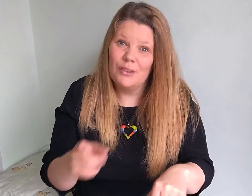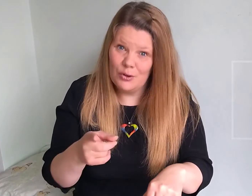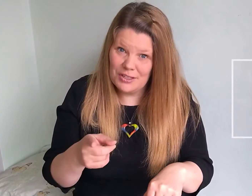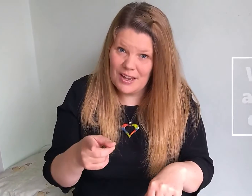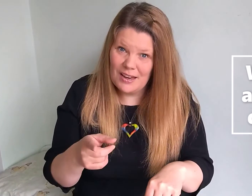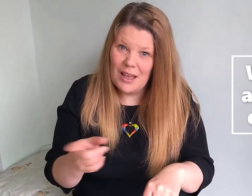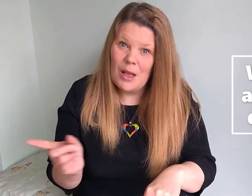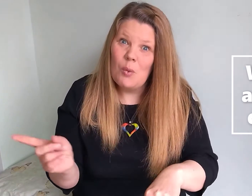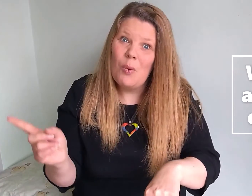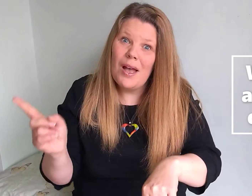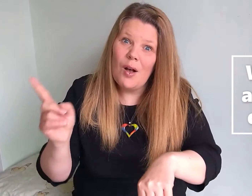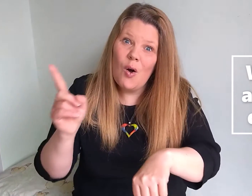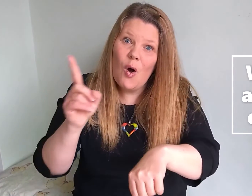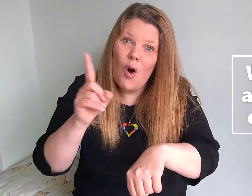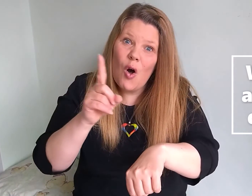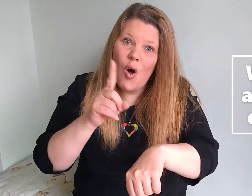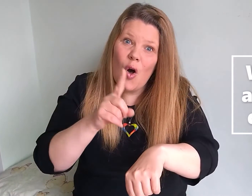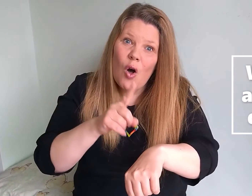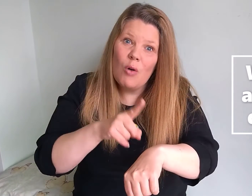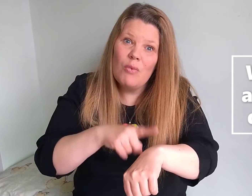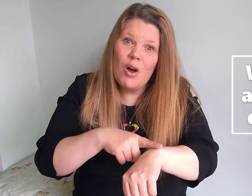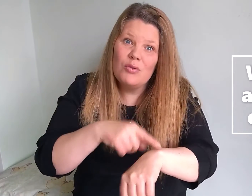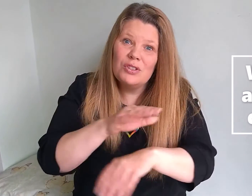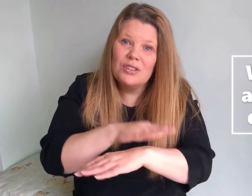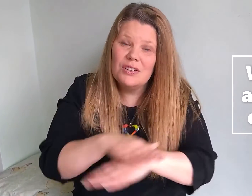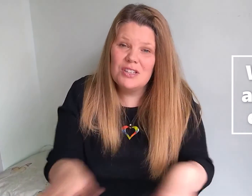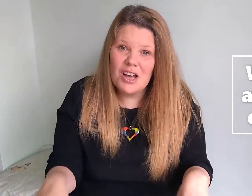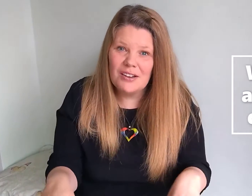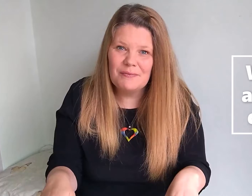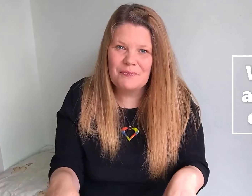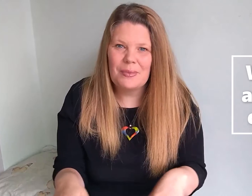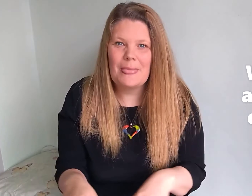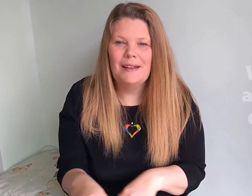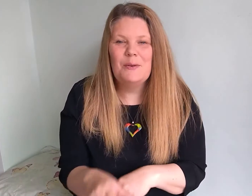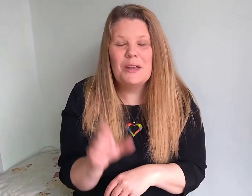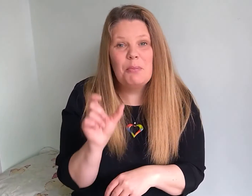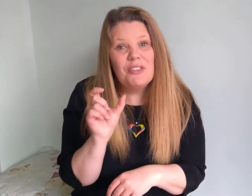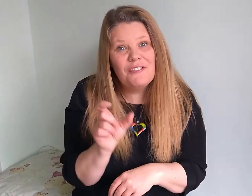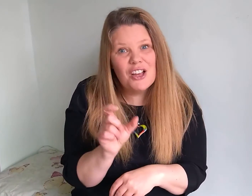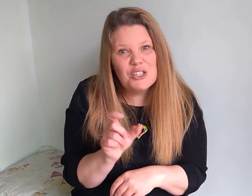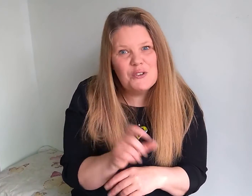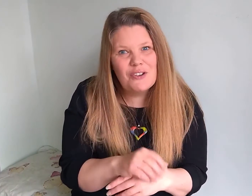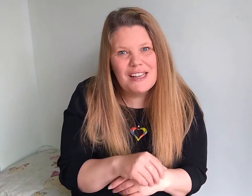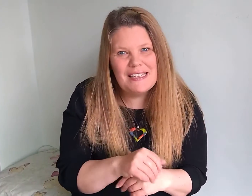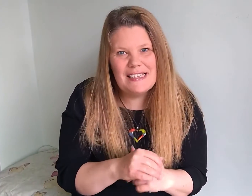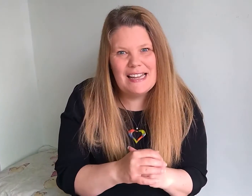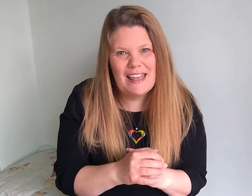Your turn. We're almost done. I'm going to put the first two phrases together